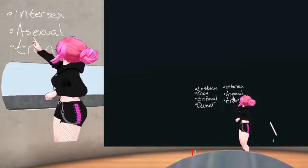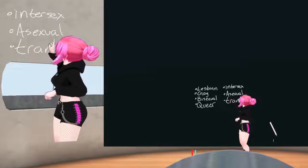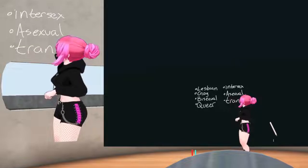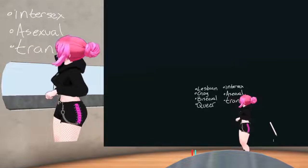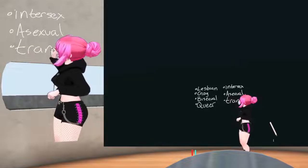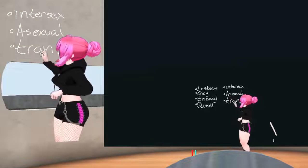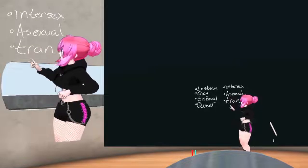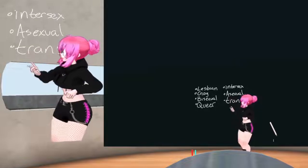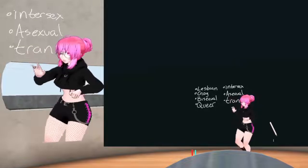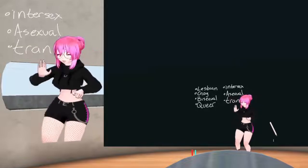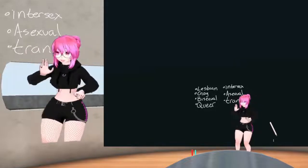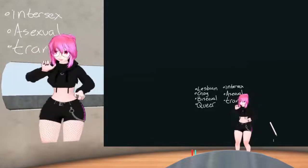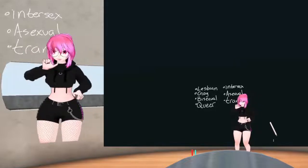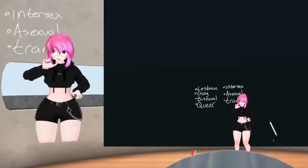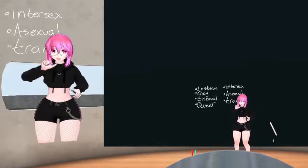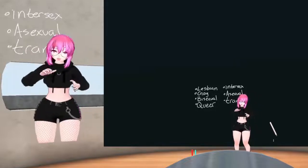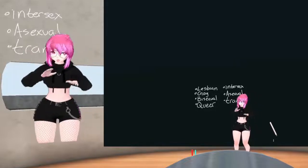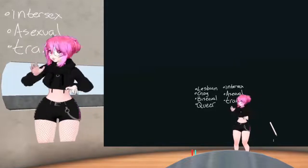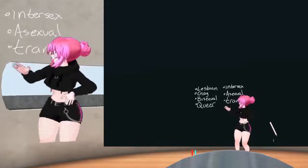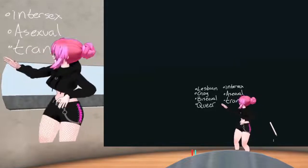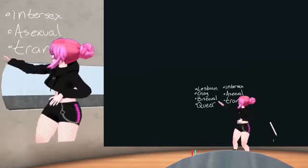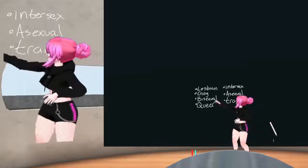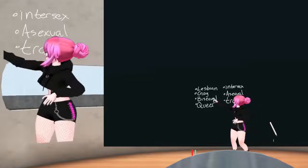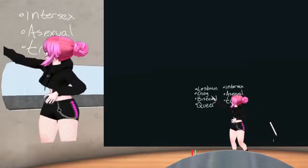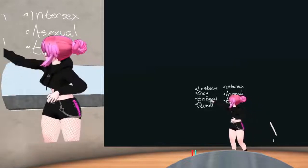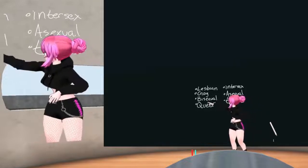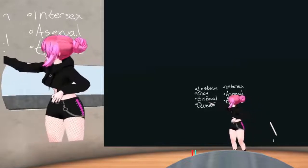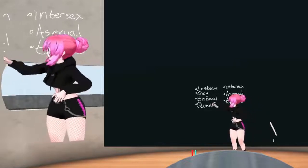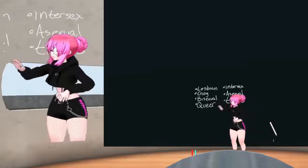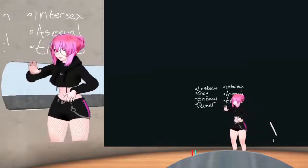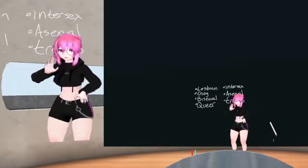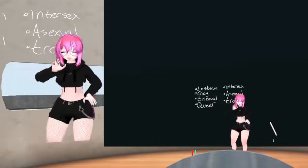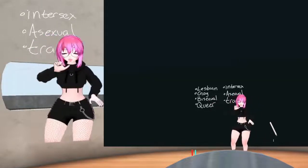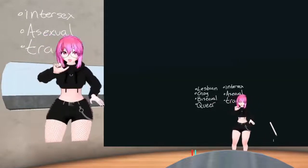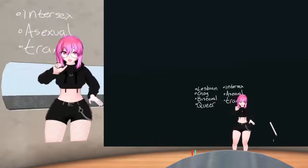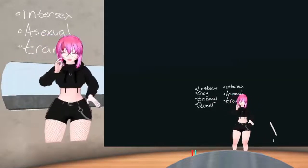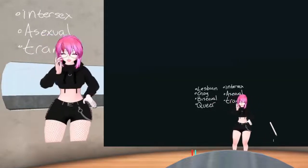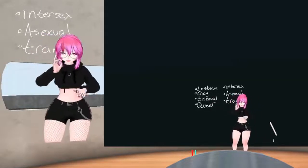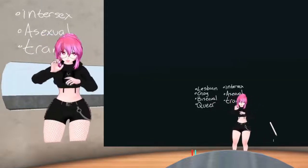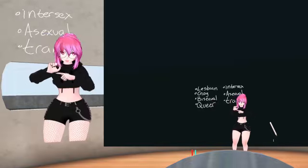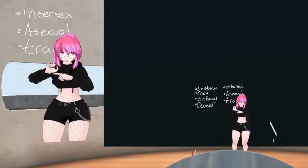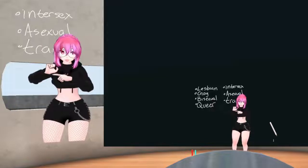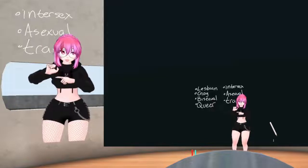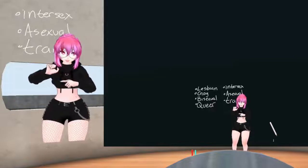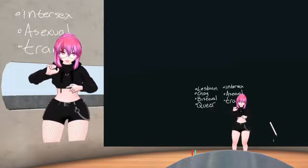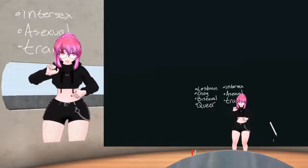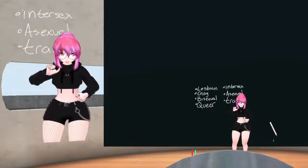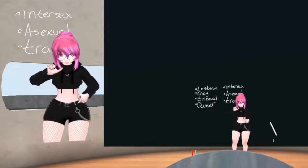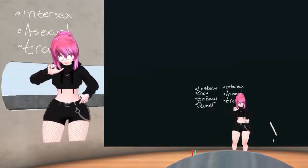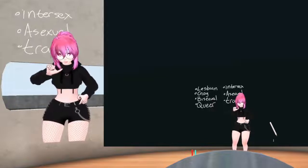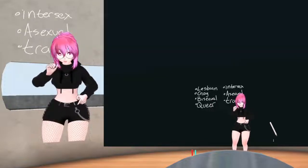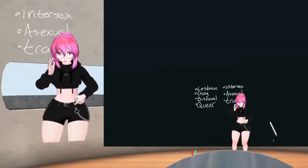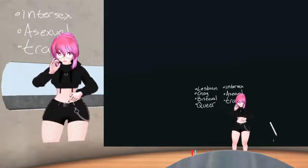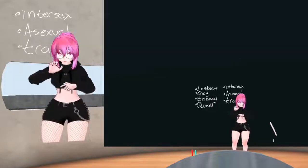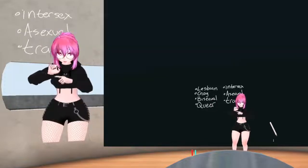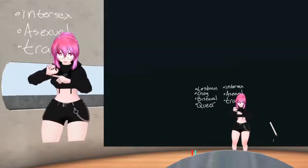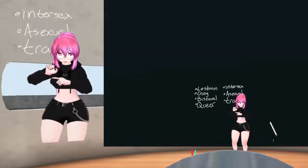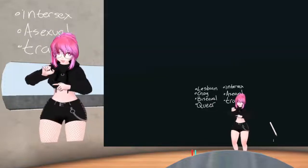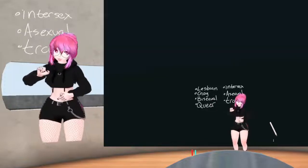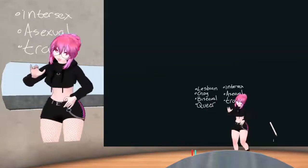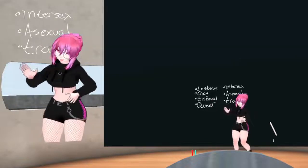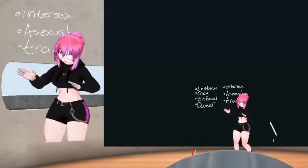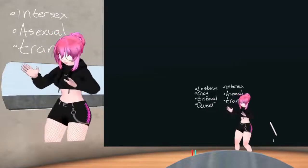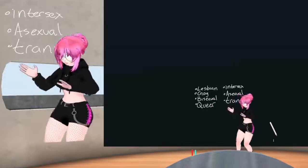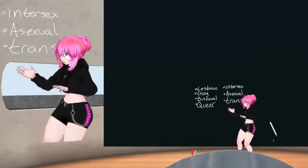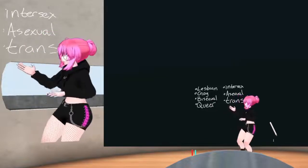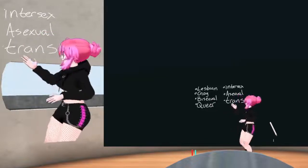then asexual is also in the line of like just finger spelling. So you'd be ACE for ace,